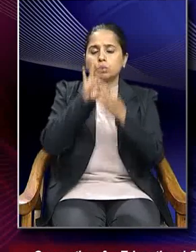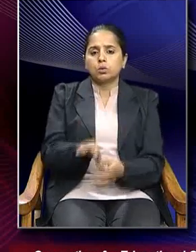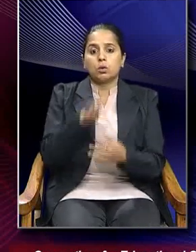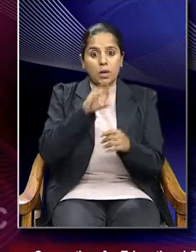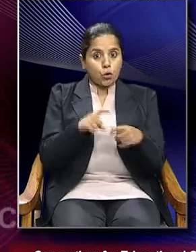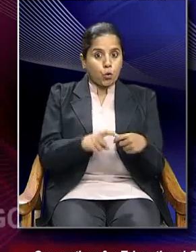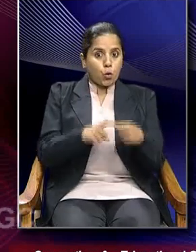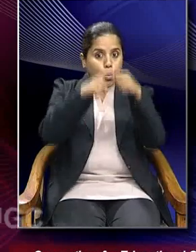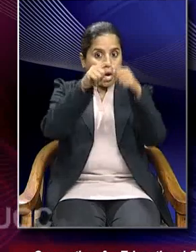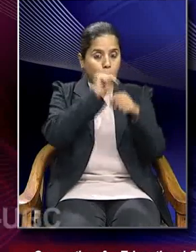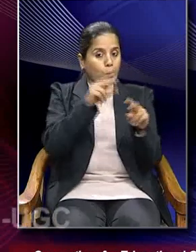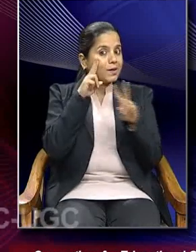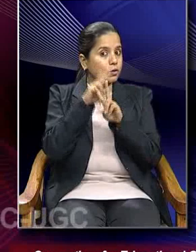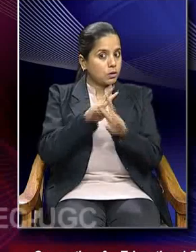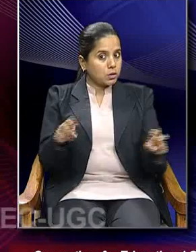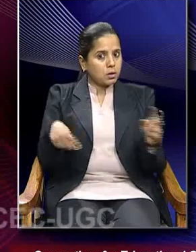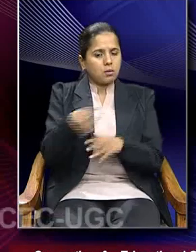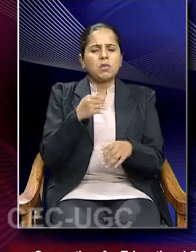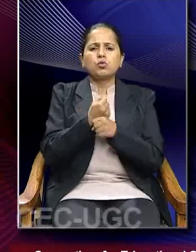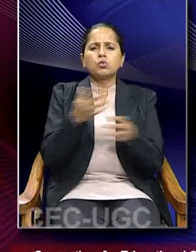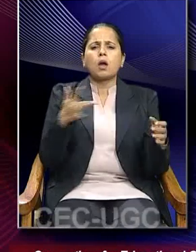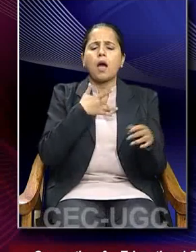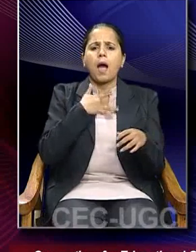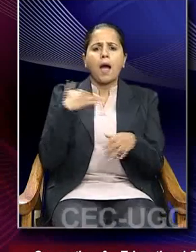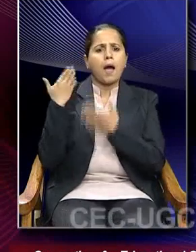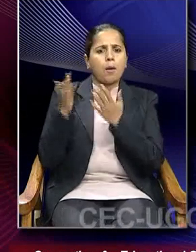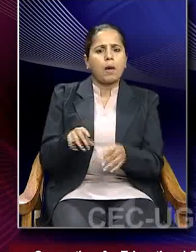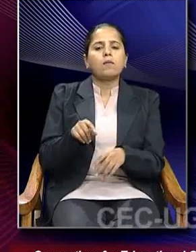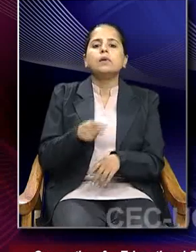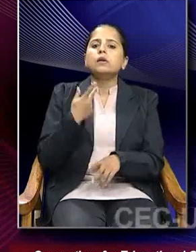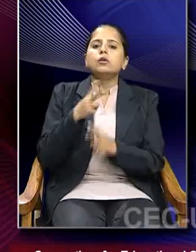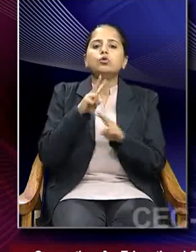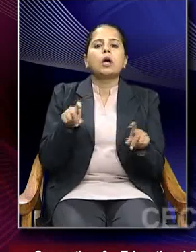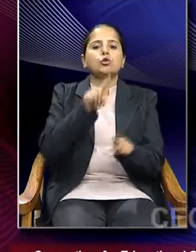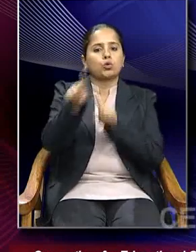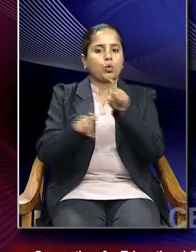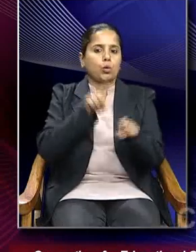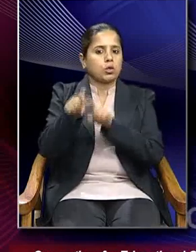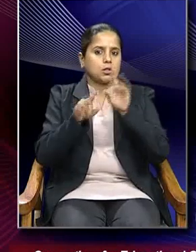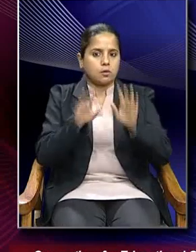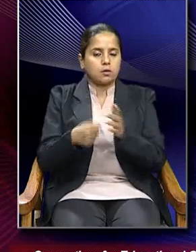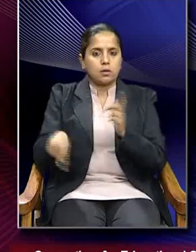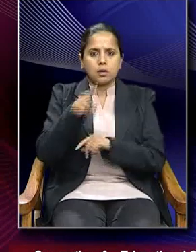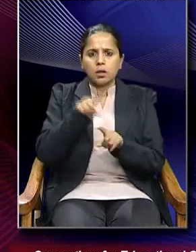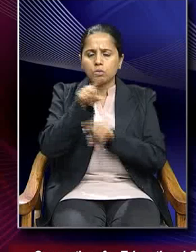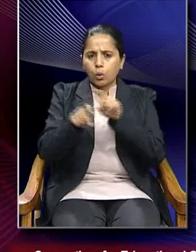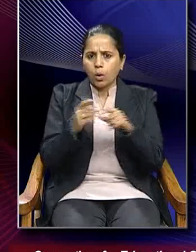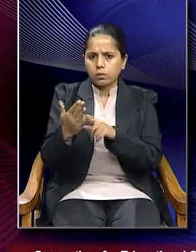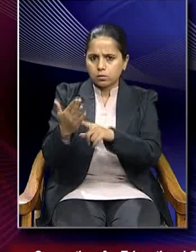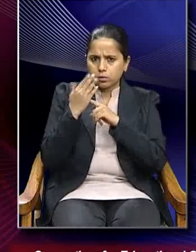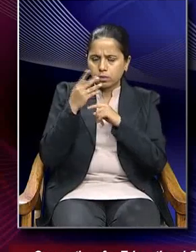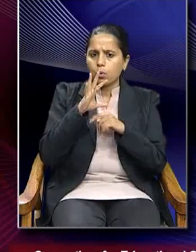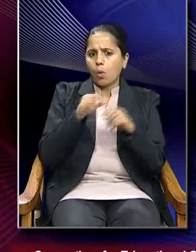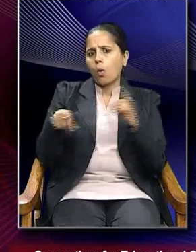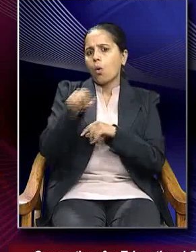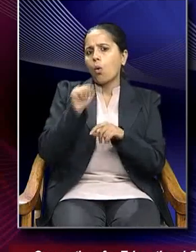qualitative research, we generally have research questions that will outline the nature